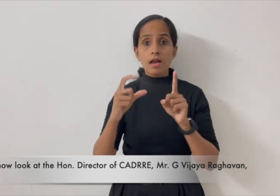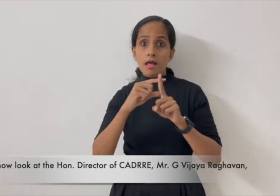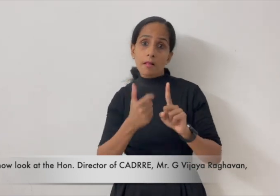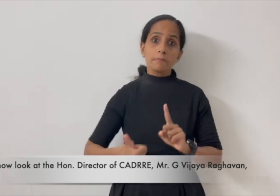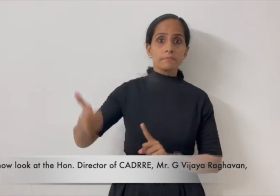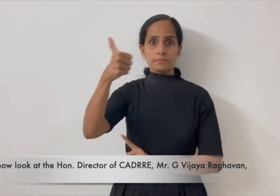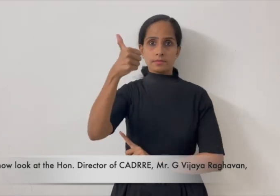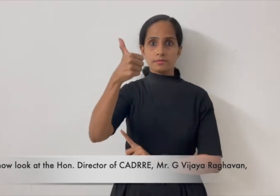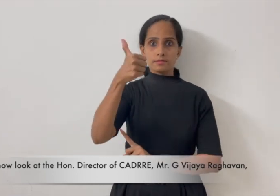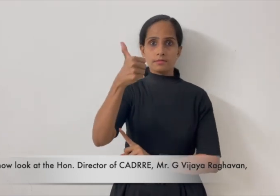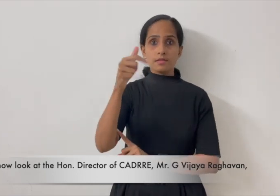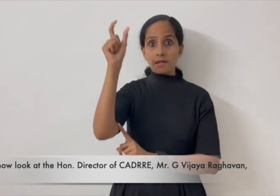CADRRE,